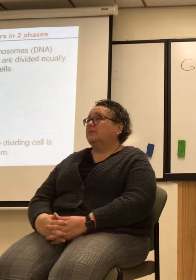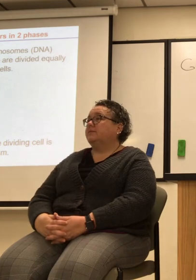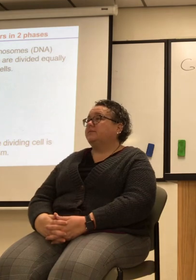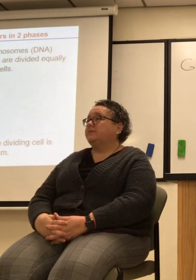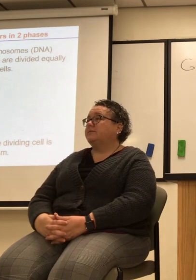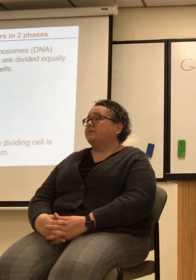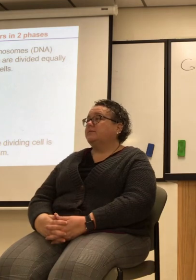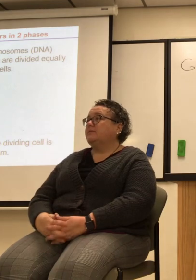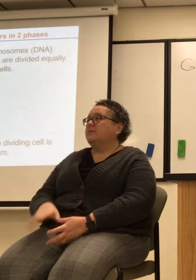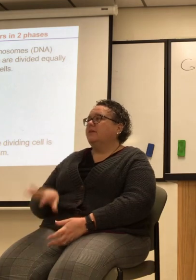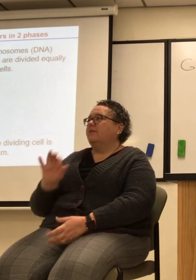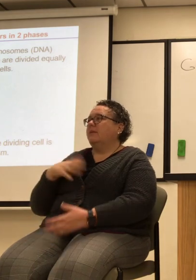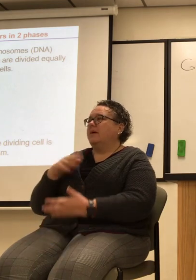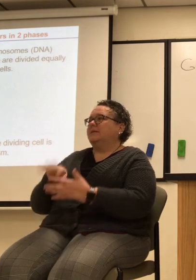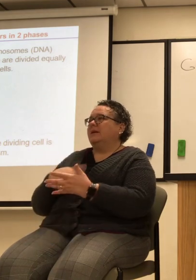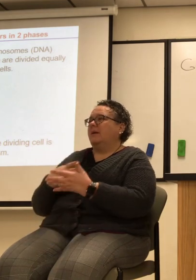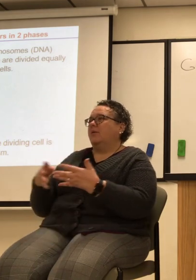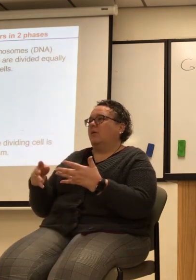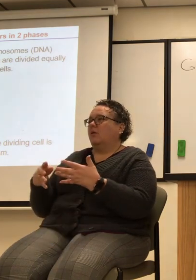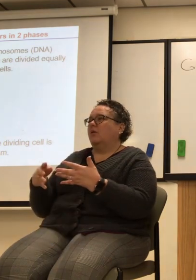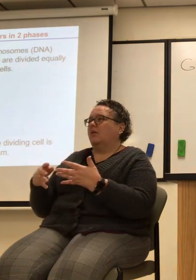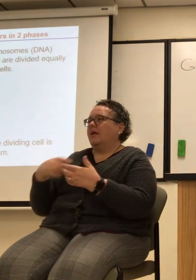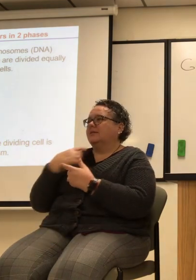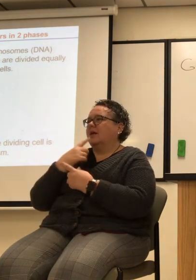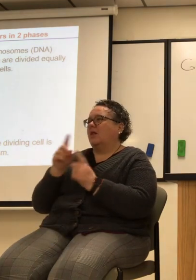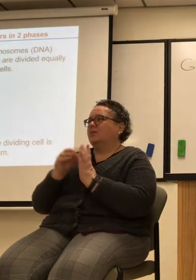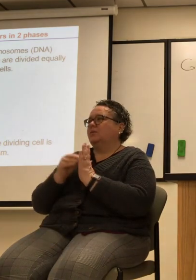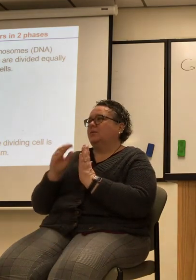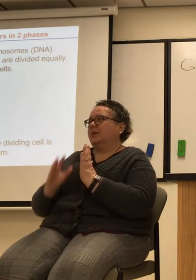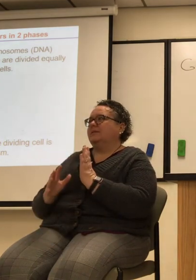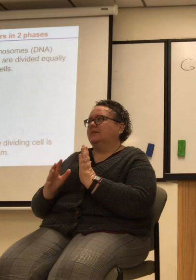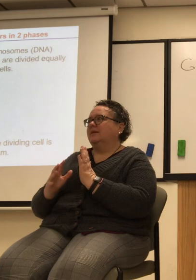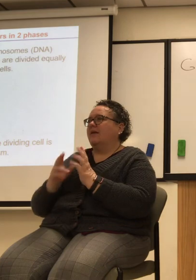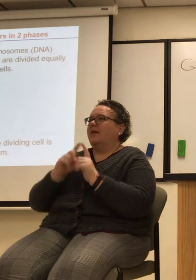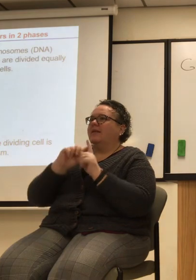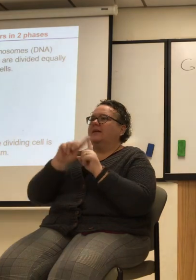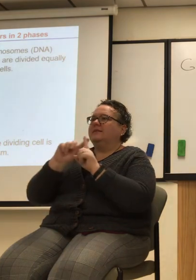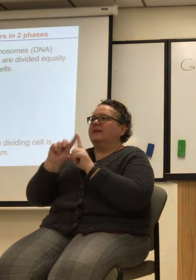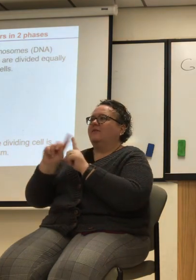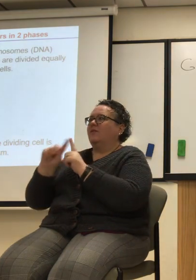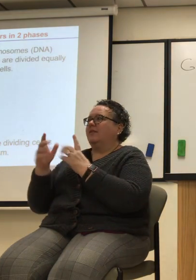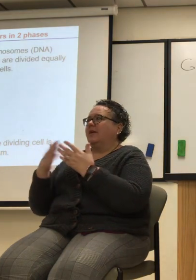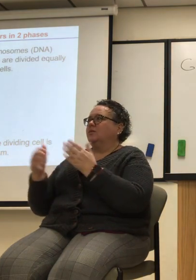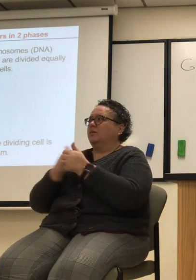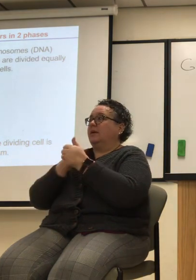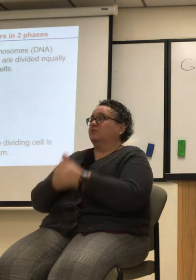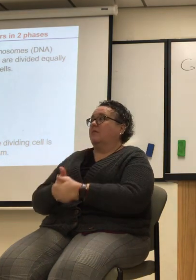Let me find my table here that I can tell students the different things to keep track of.